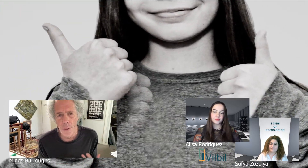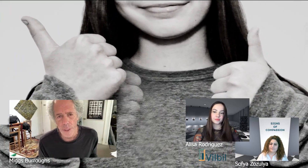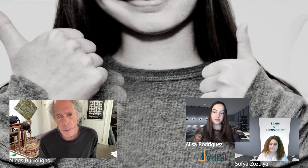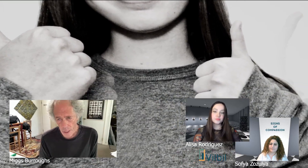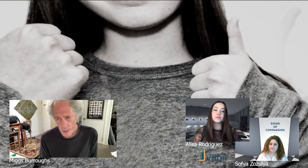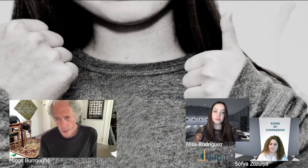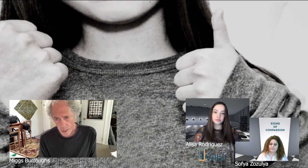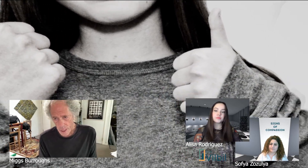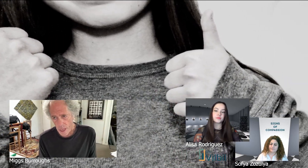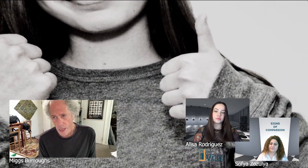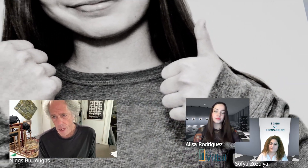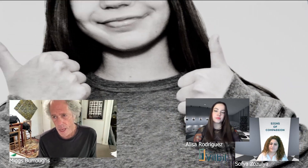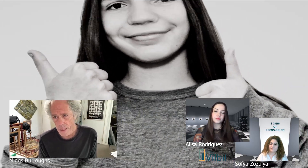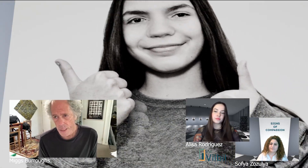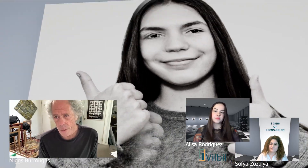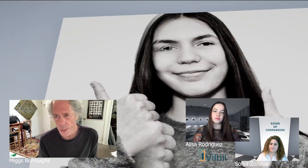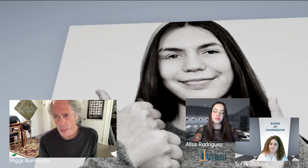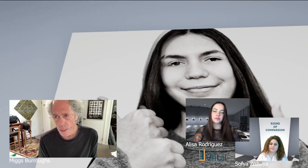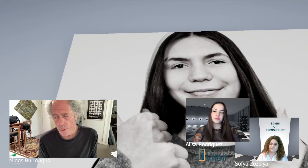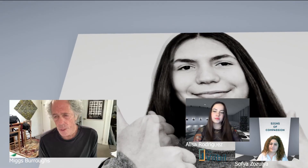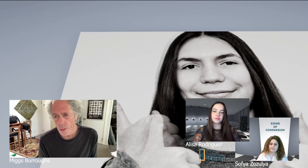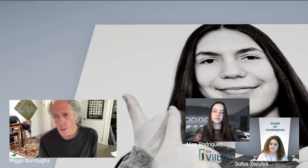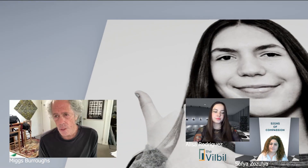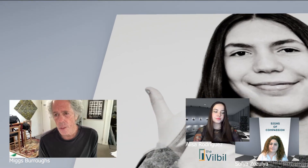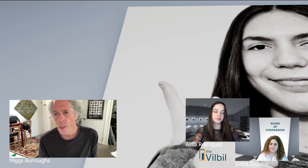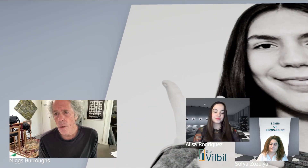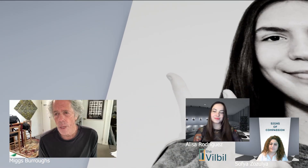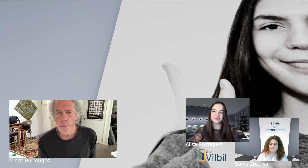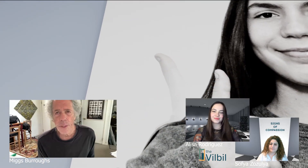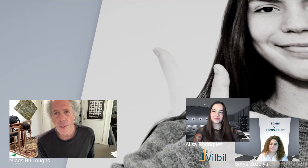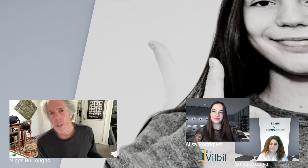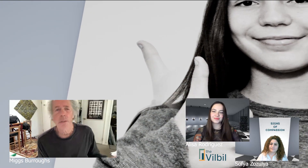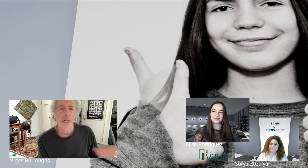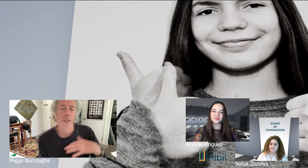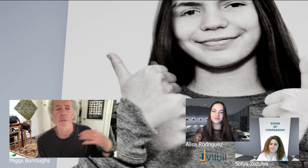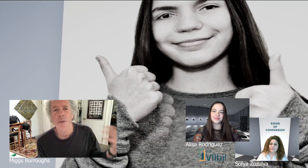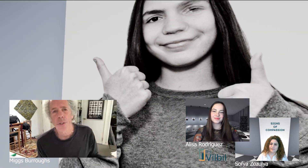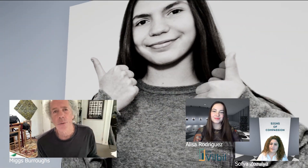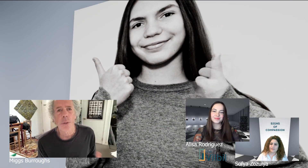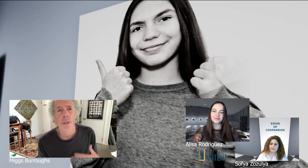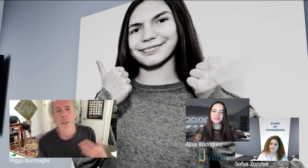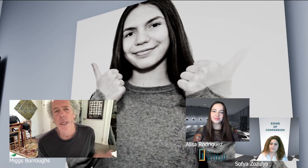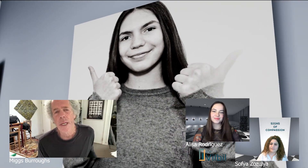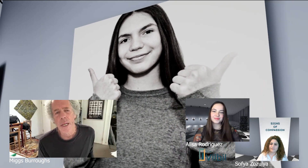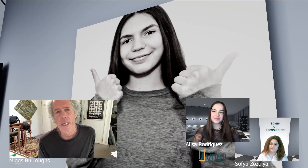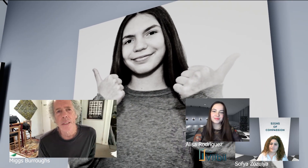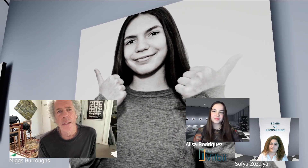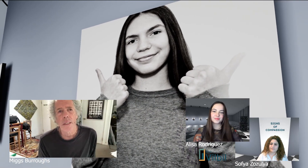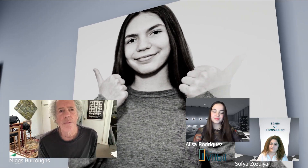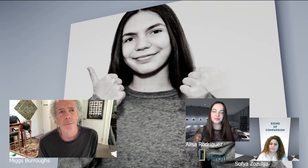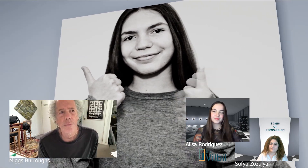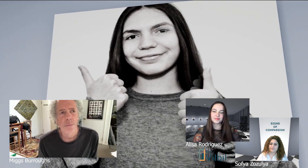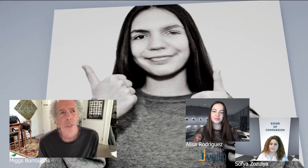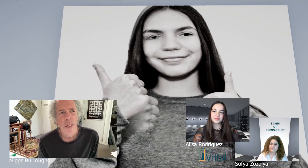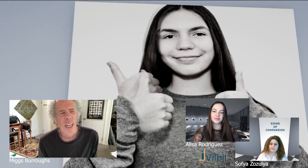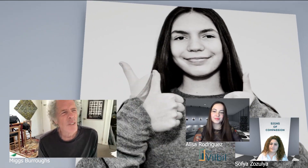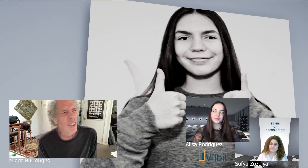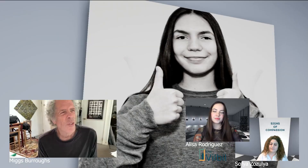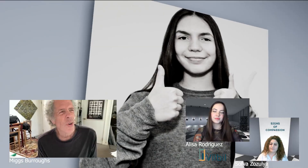library. And they said, you can, how about just a collection of all your work? And I really didn't